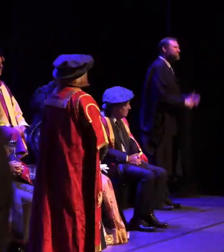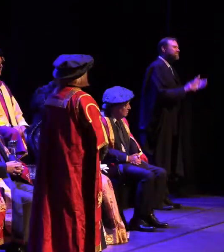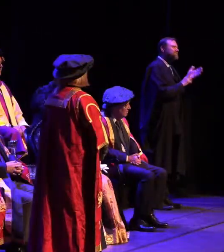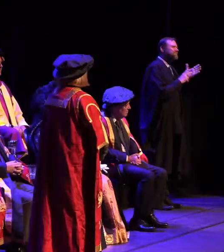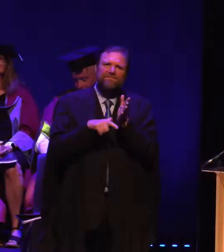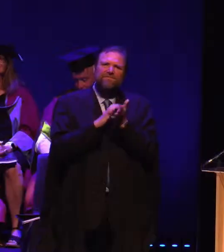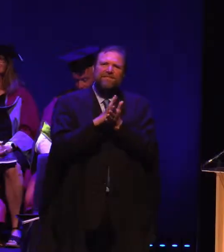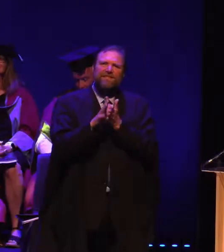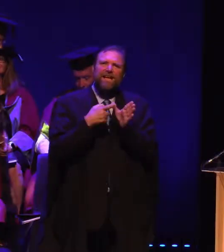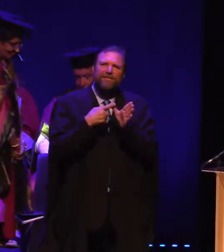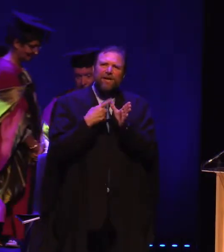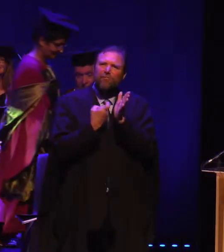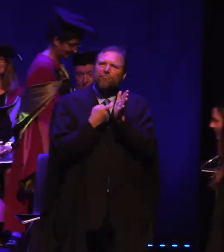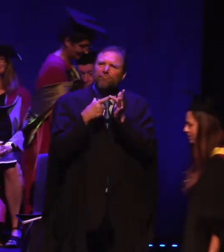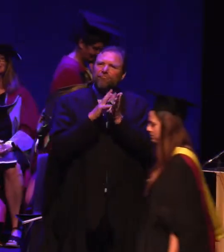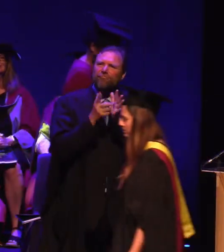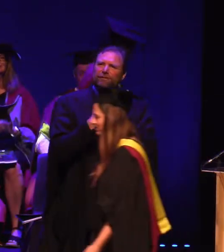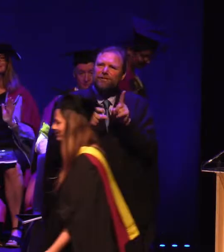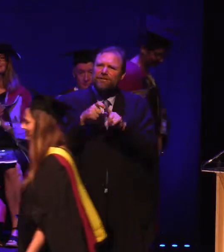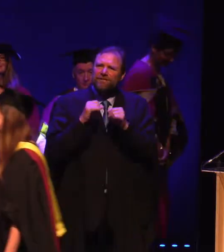Natasha Richards.